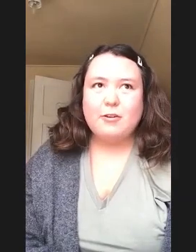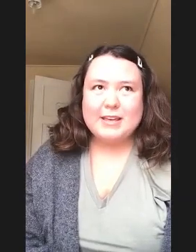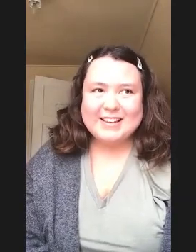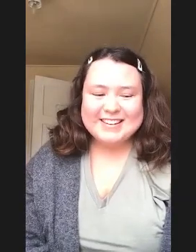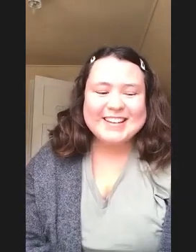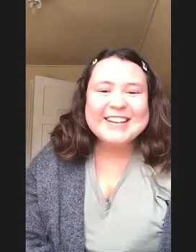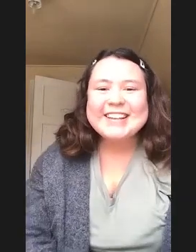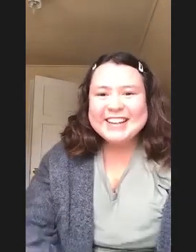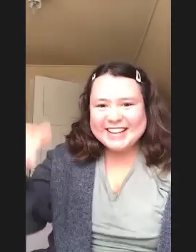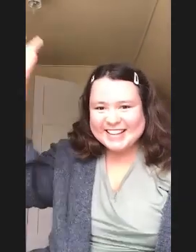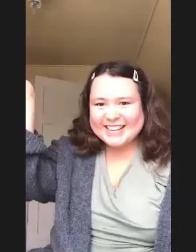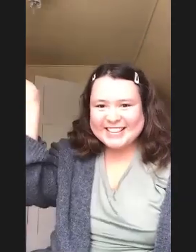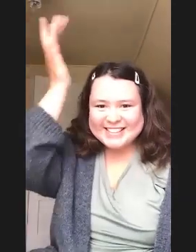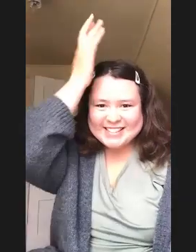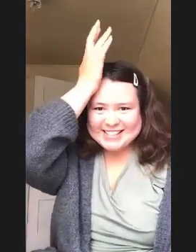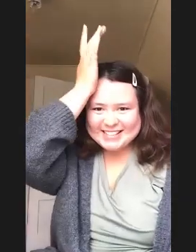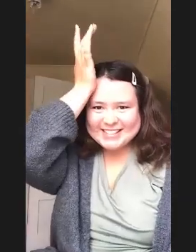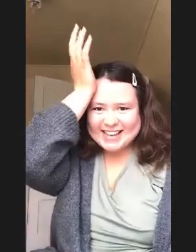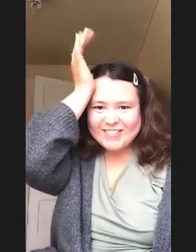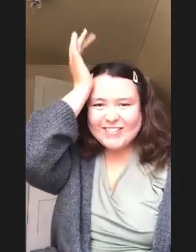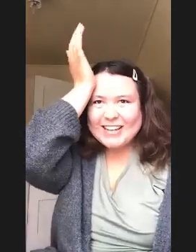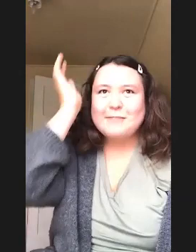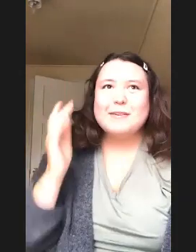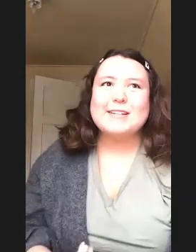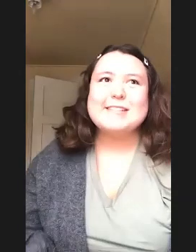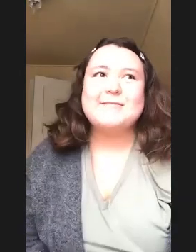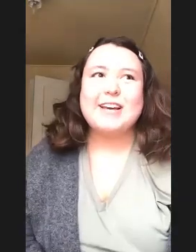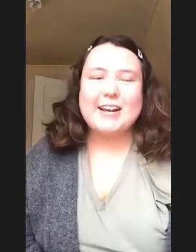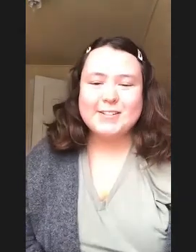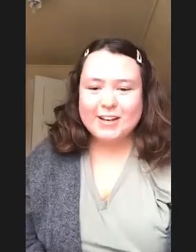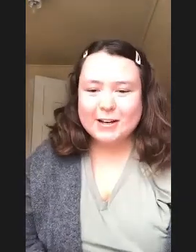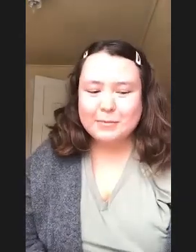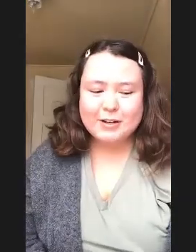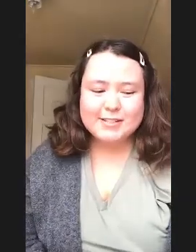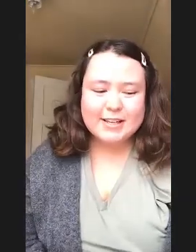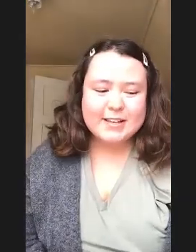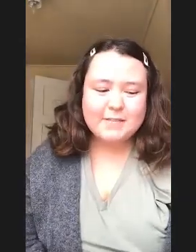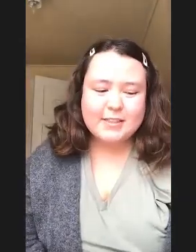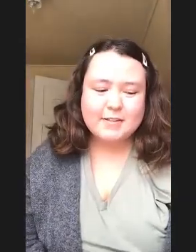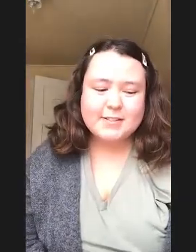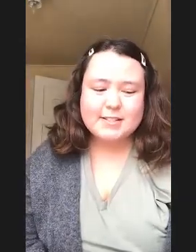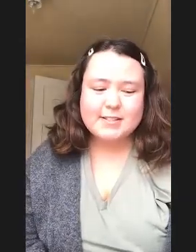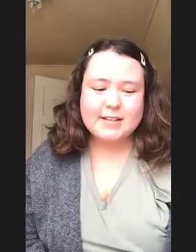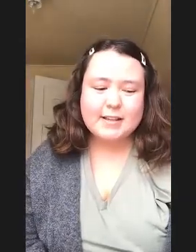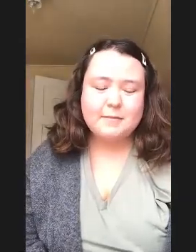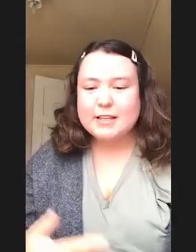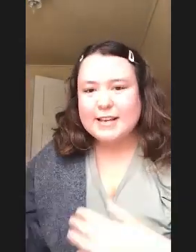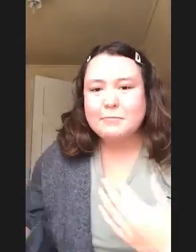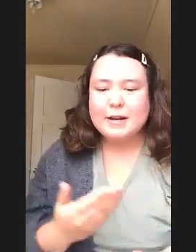be it. And this is the sign for my name because my hair stuck up when I was a kid, and that was the sign my deaf parent